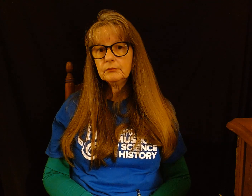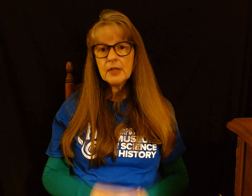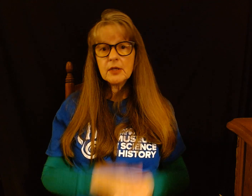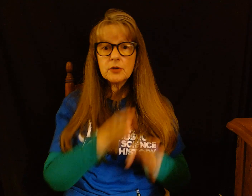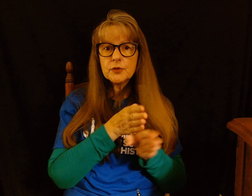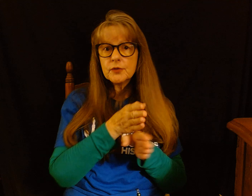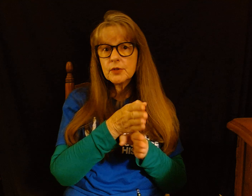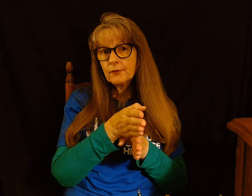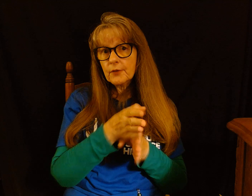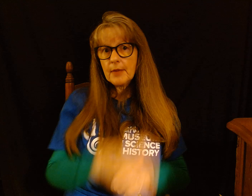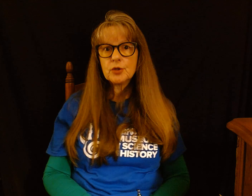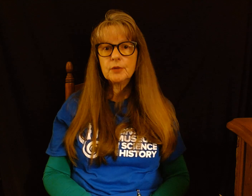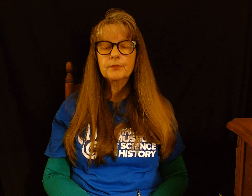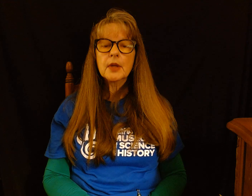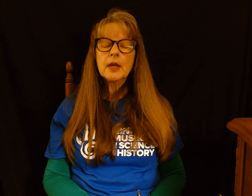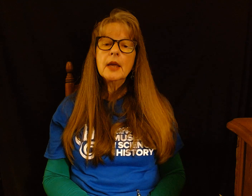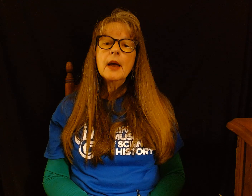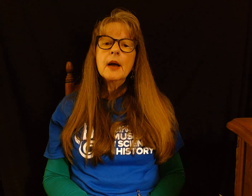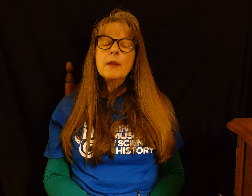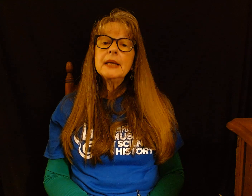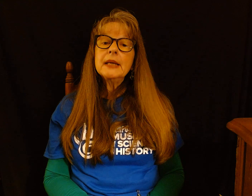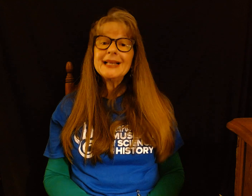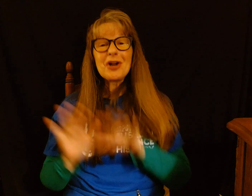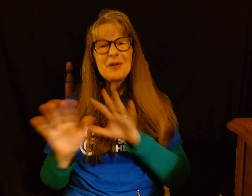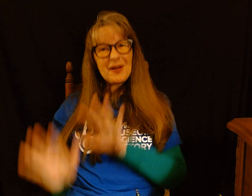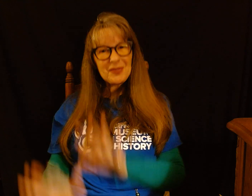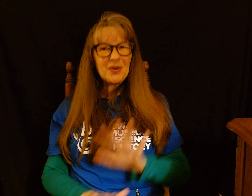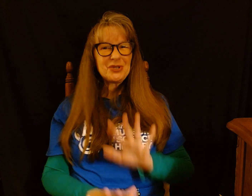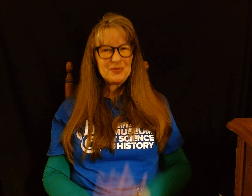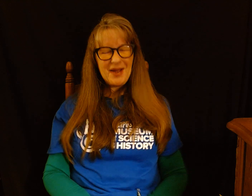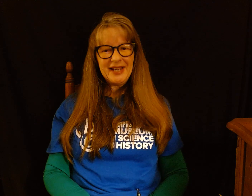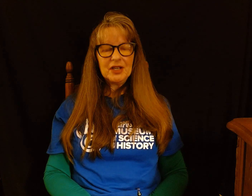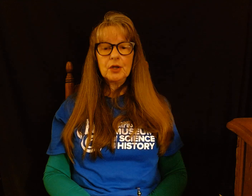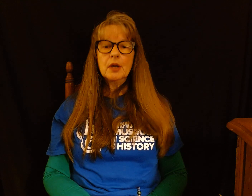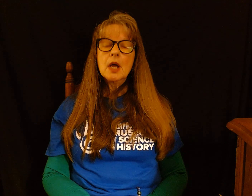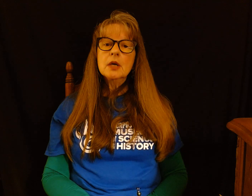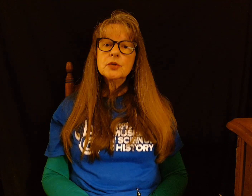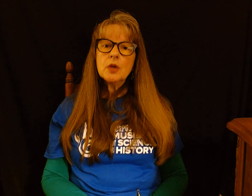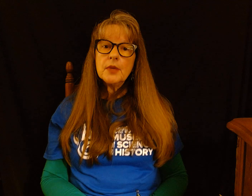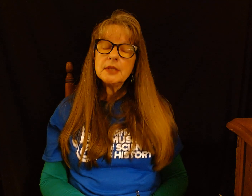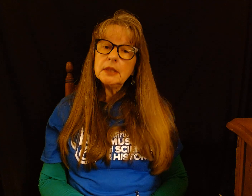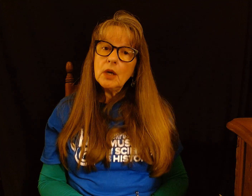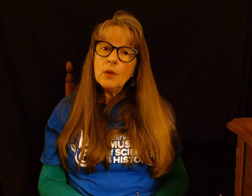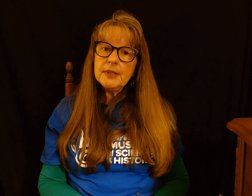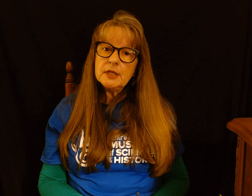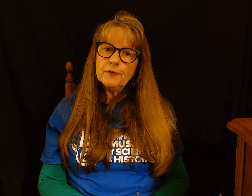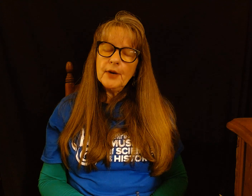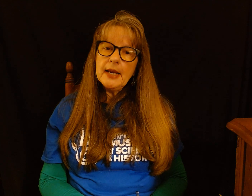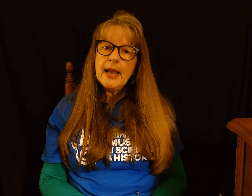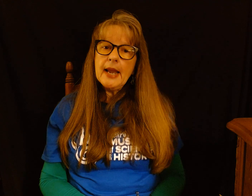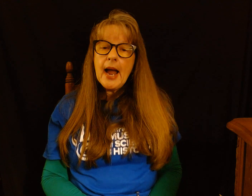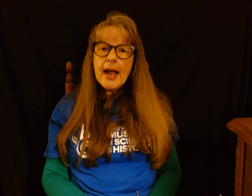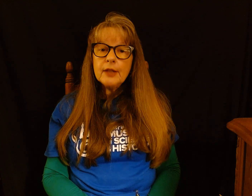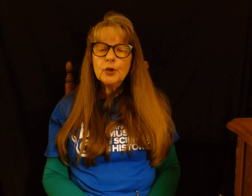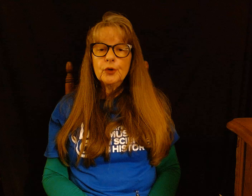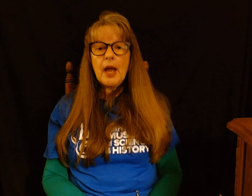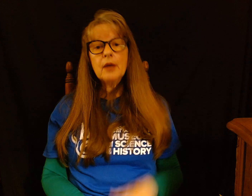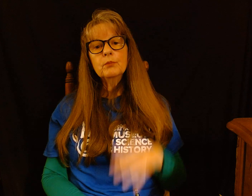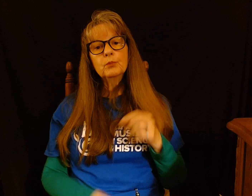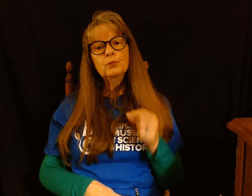That's also the sign for major. But let's talk about the Western pioneer. So that's a little bit different. And I learned, when